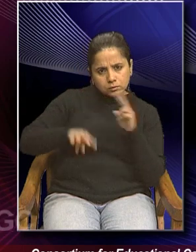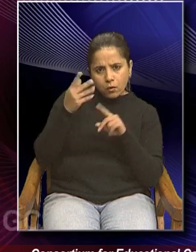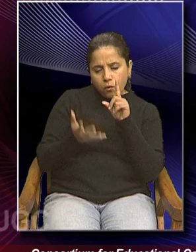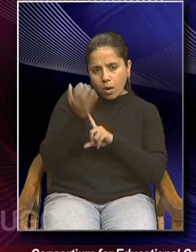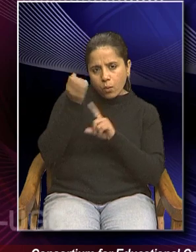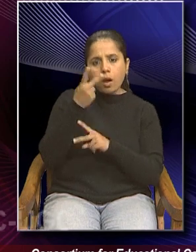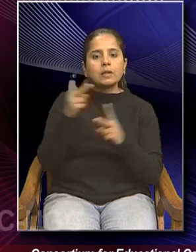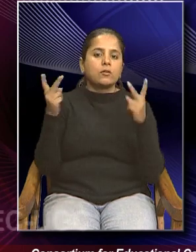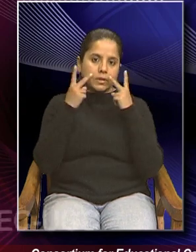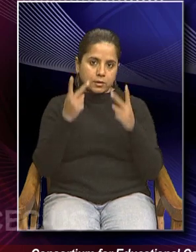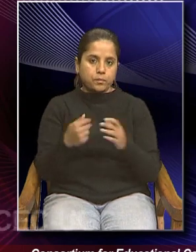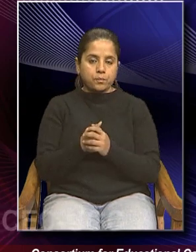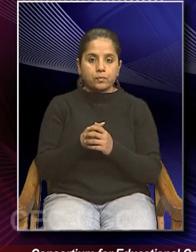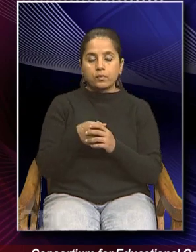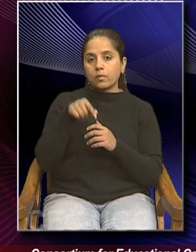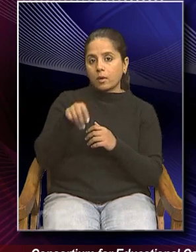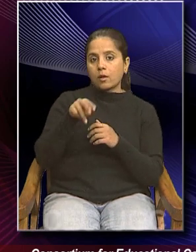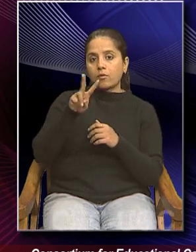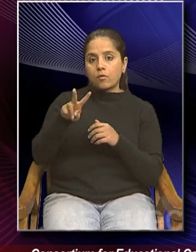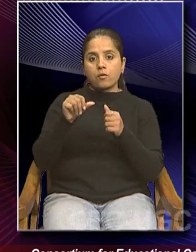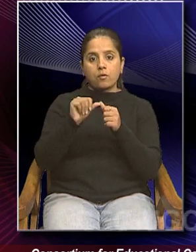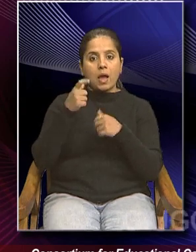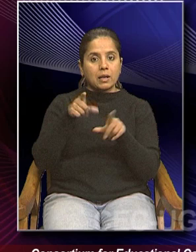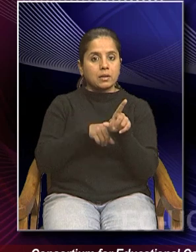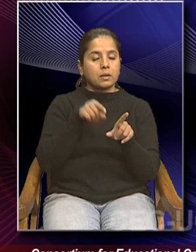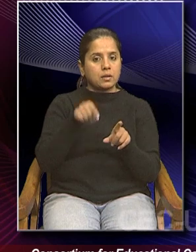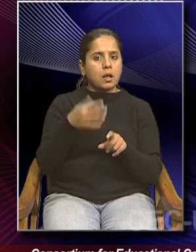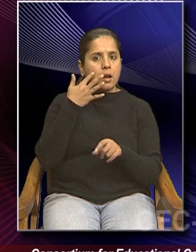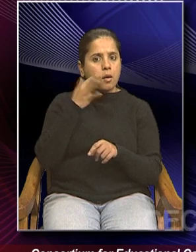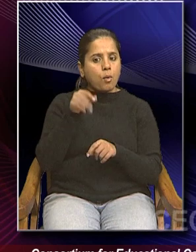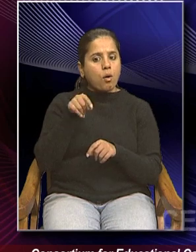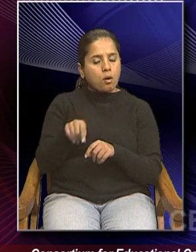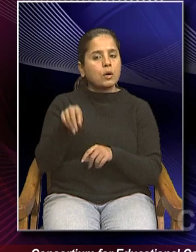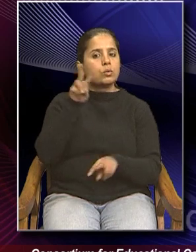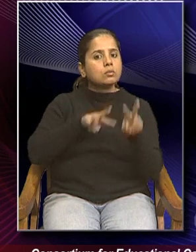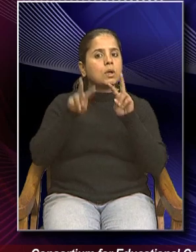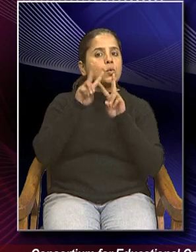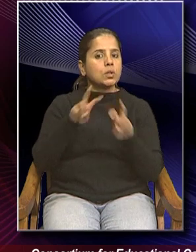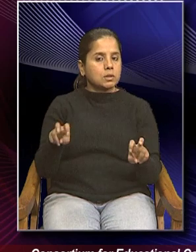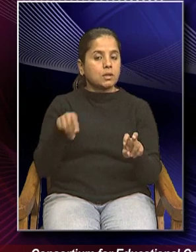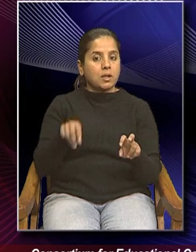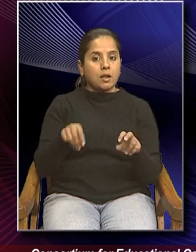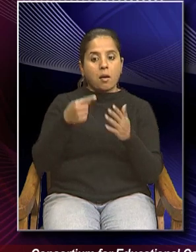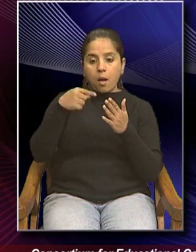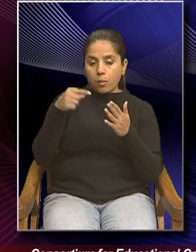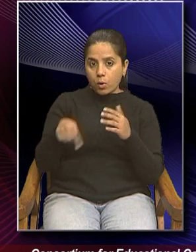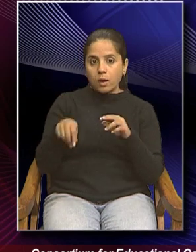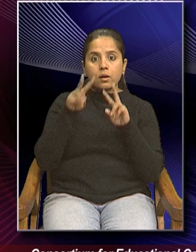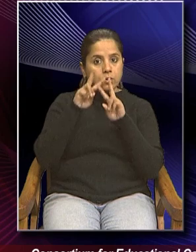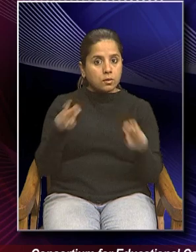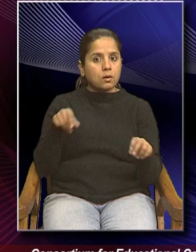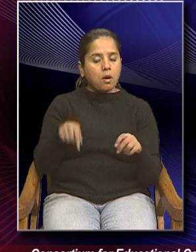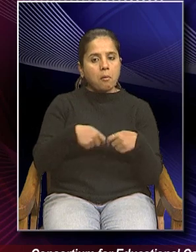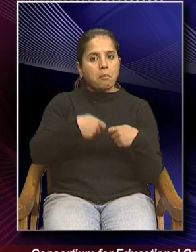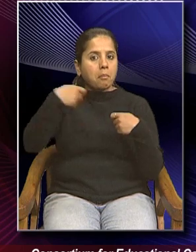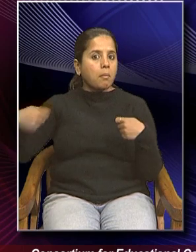findings. Validity is an important aspect of research, and validity in research refers to the